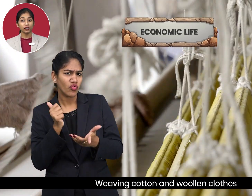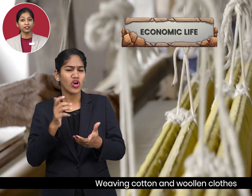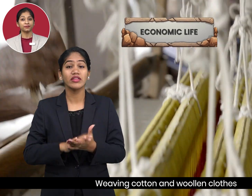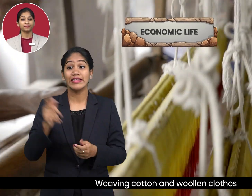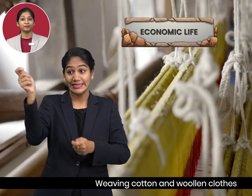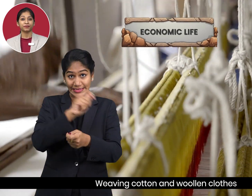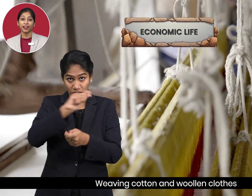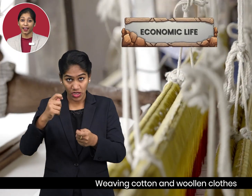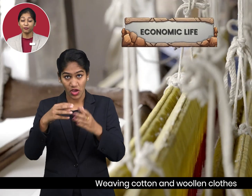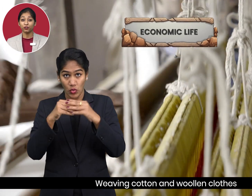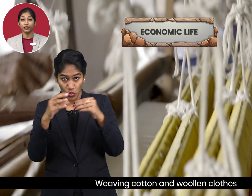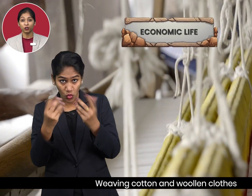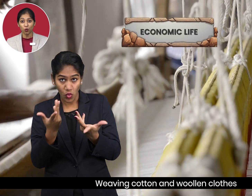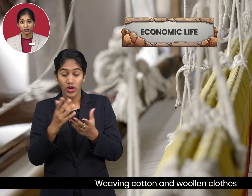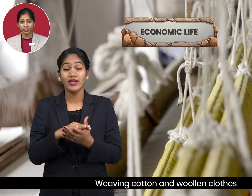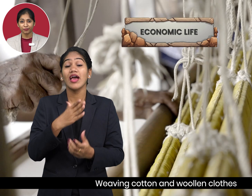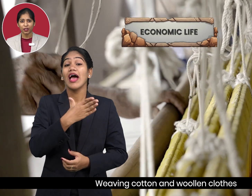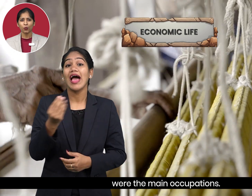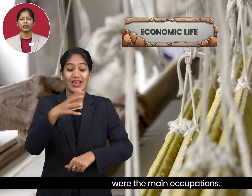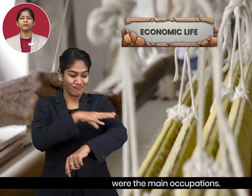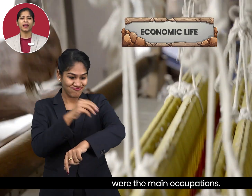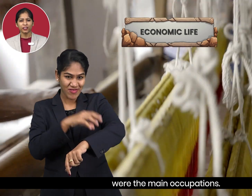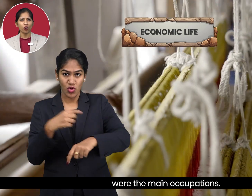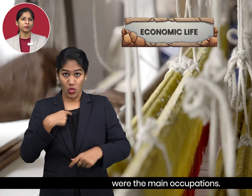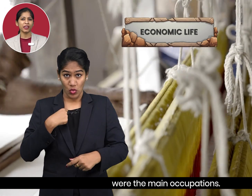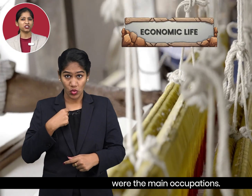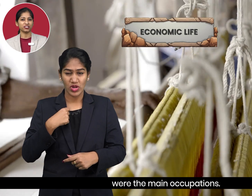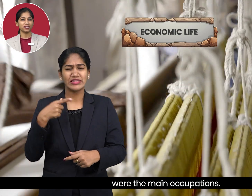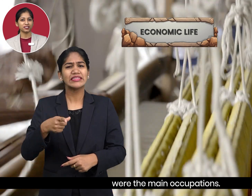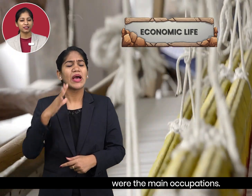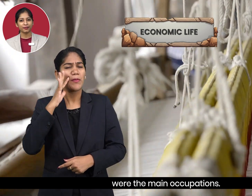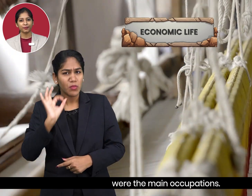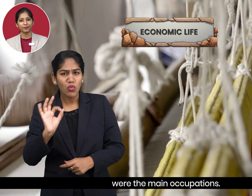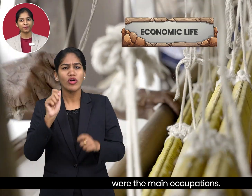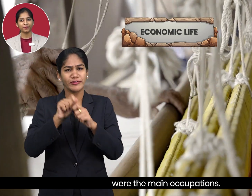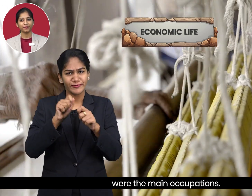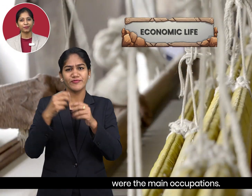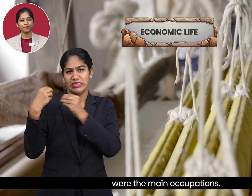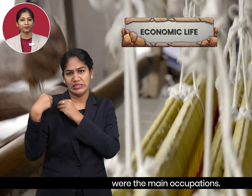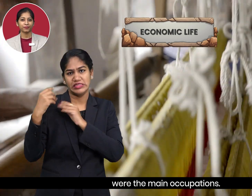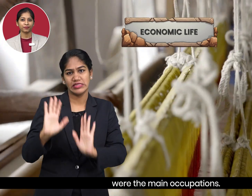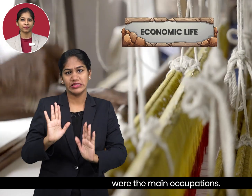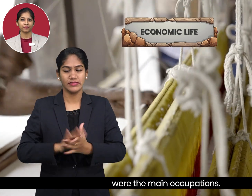Weaving cotton and woolen clothes were the main occupations.